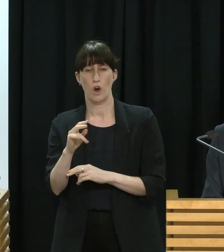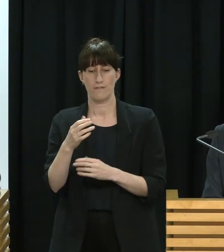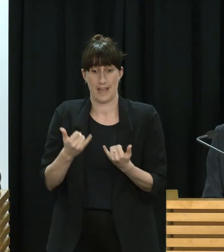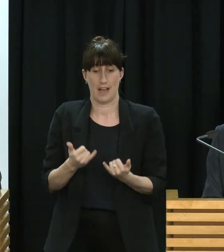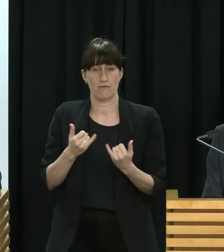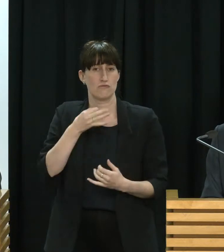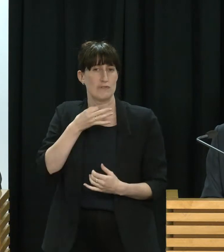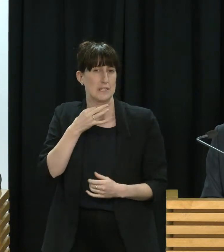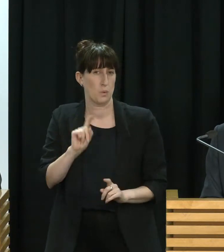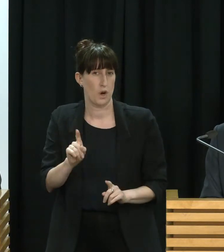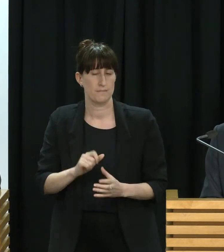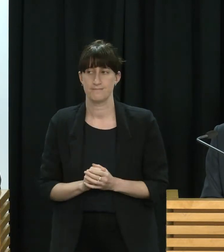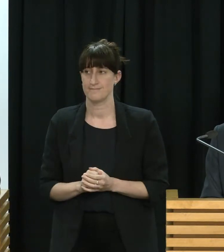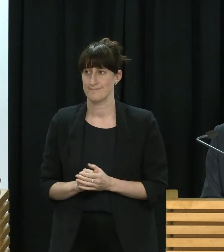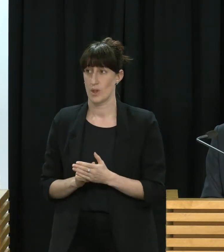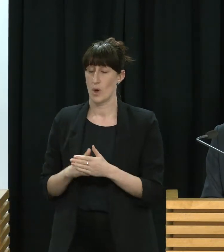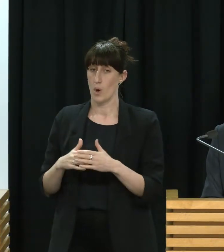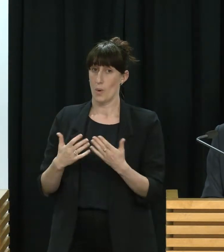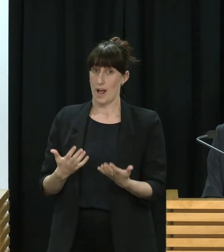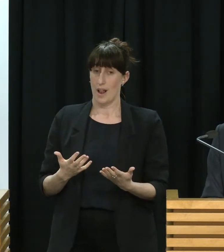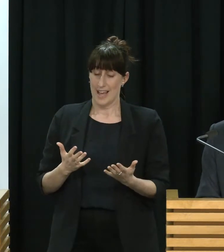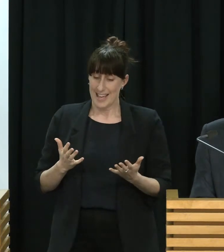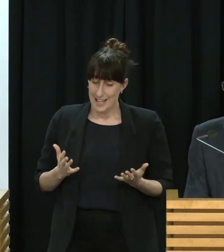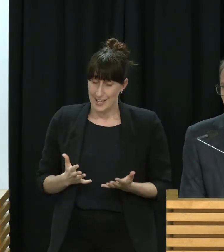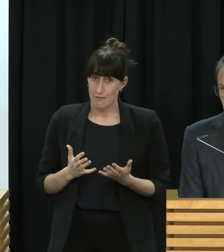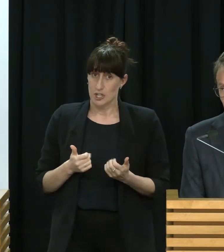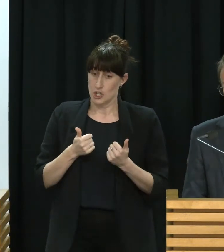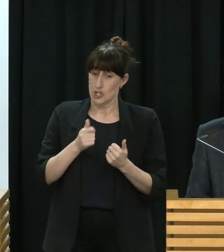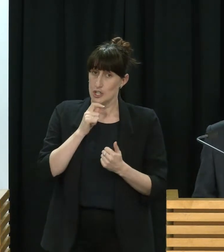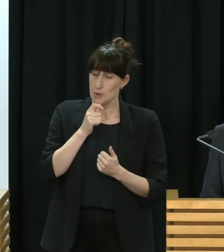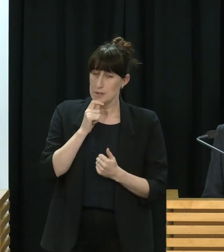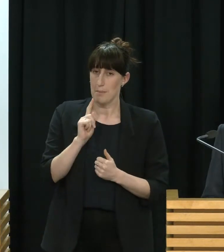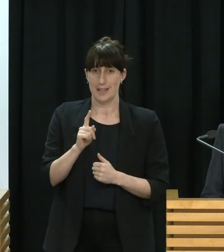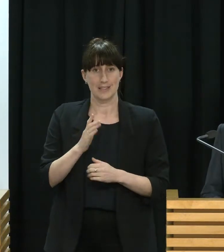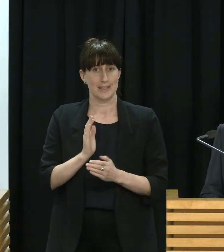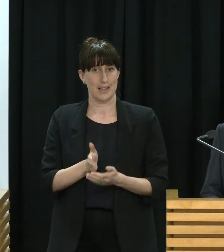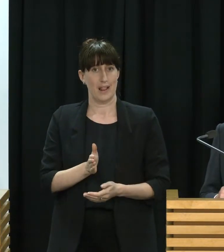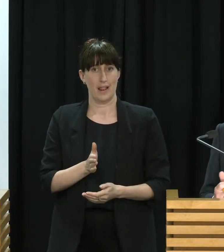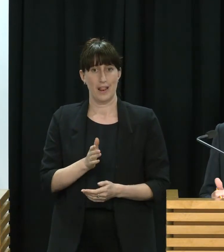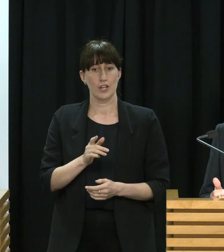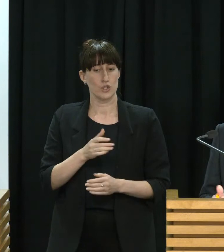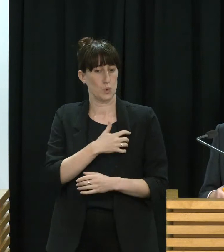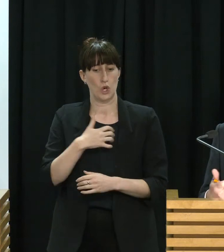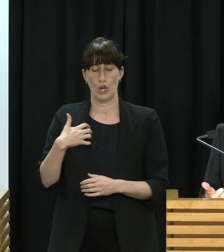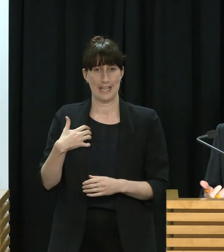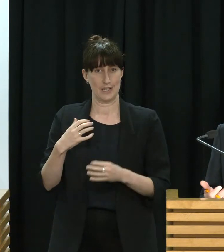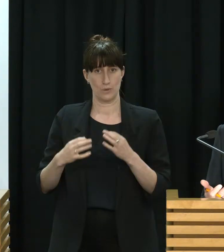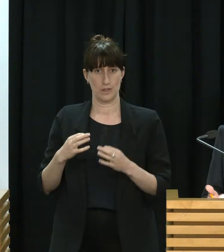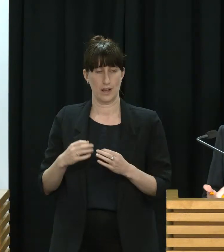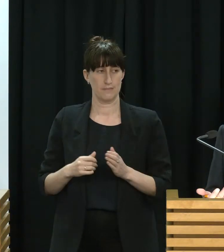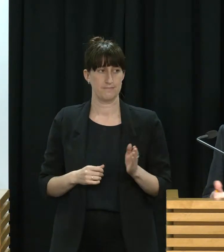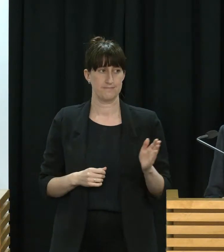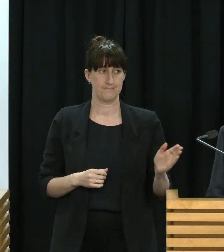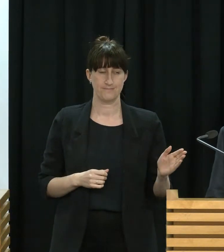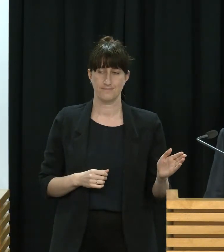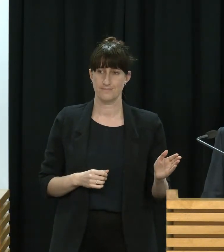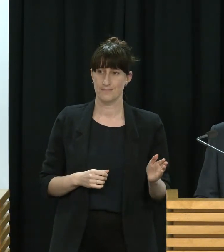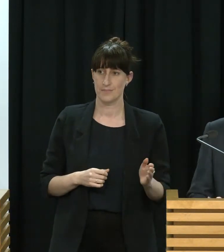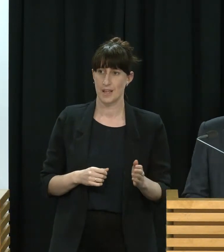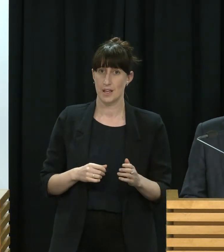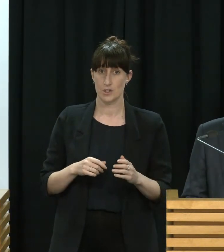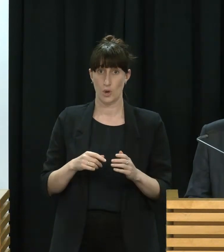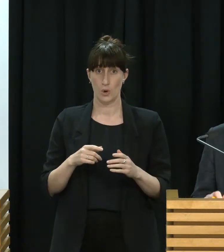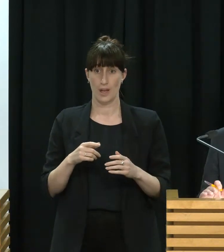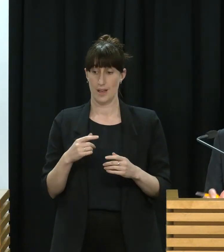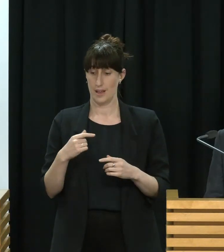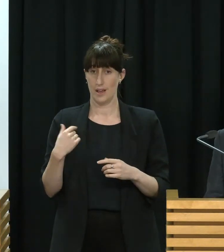it is still quite early in the piece. Yes, so the cumulative negative results